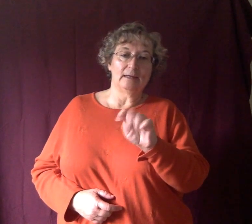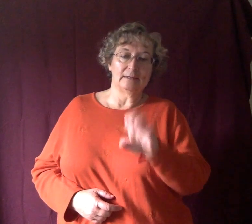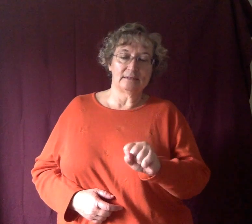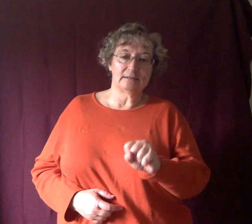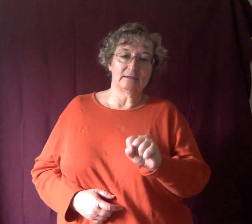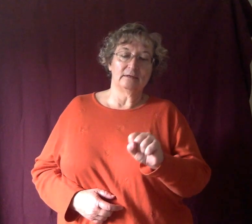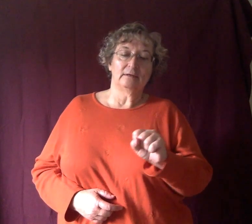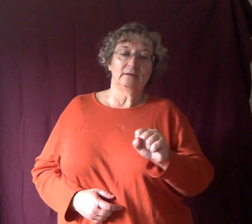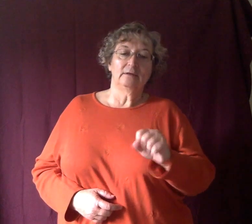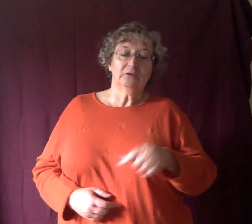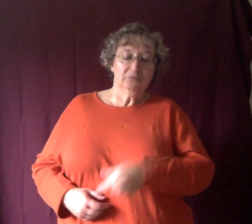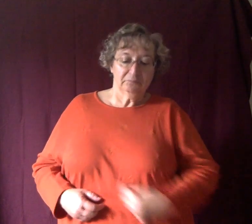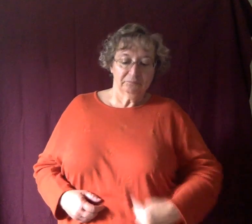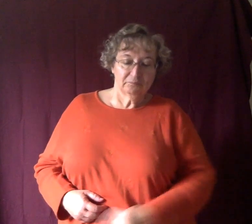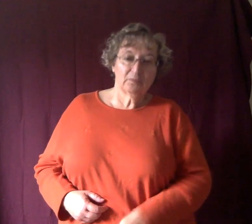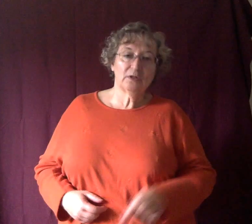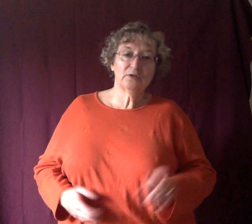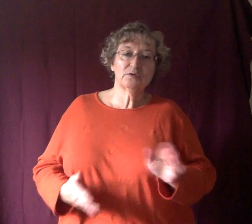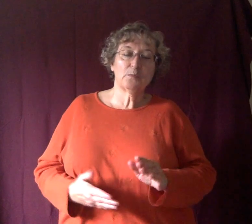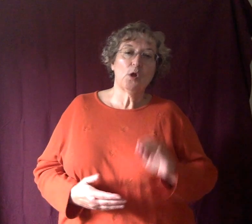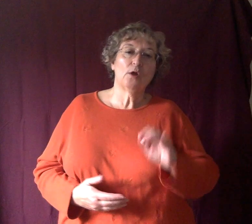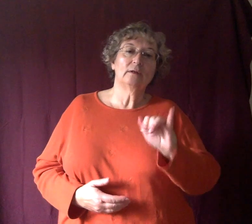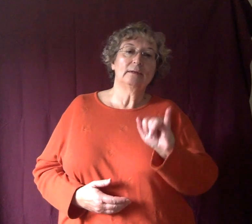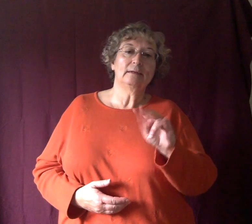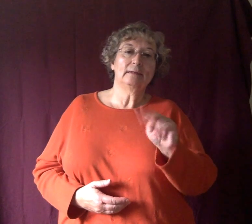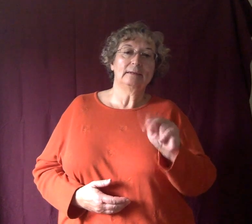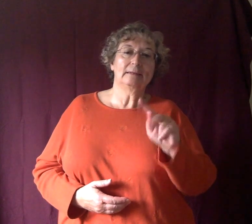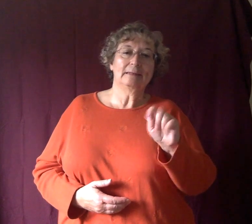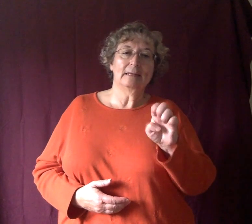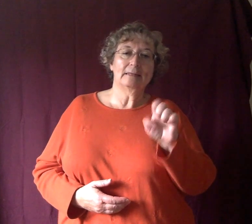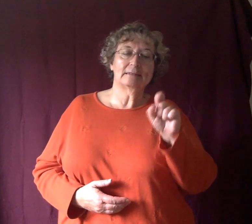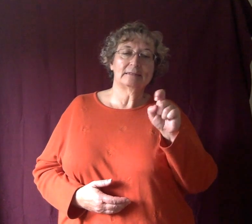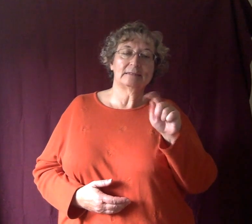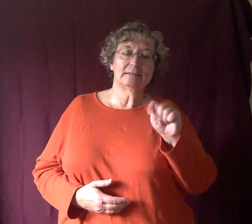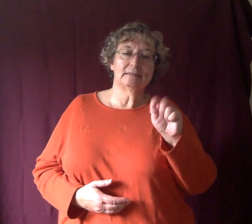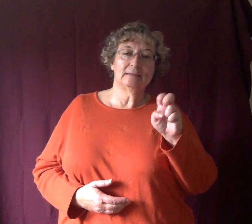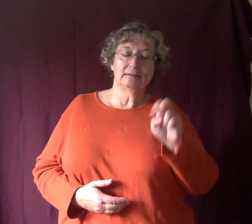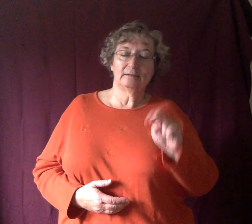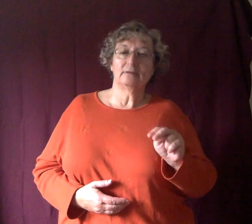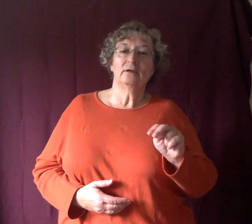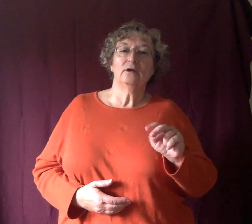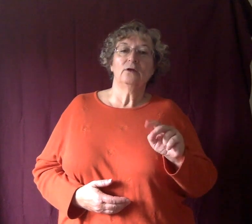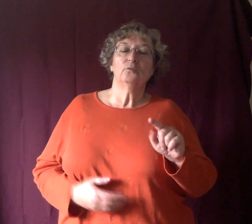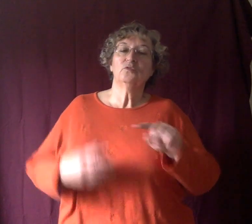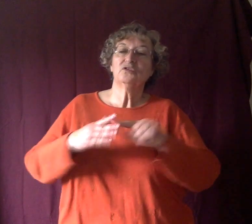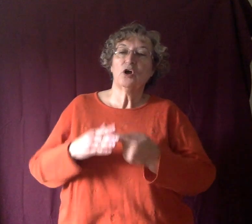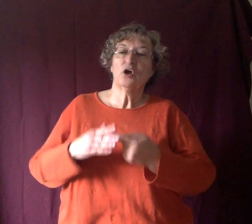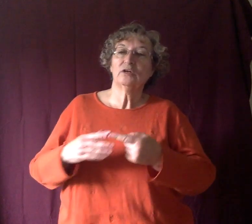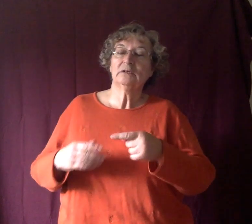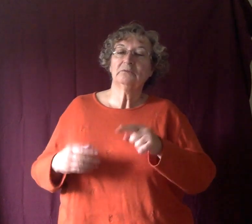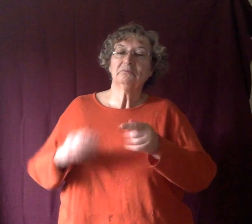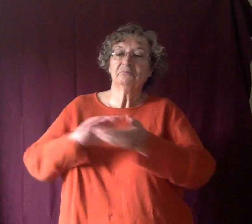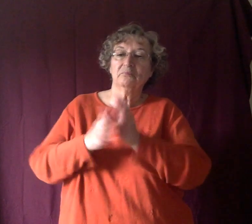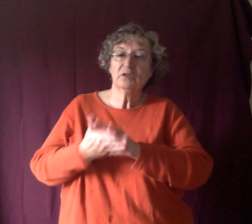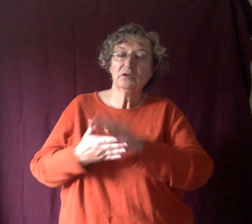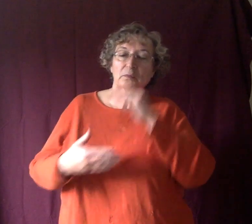intestine, final digestion will occur. What started out as a cheeseburger will now be entirely different. You've spent a lot of time and energy producing